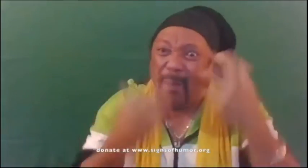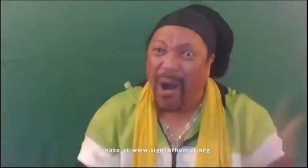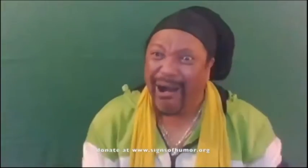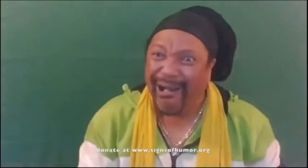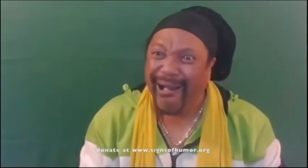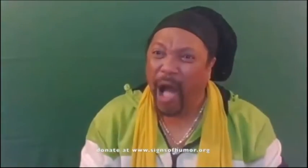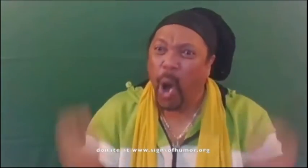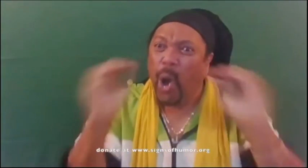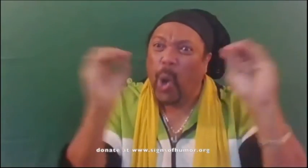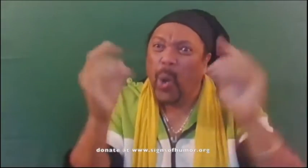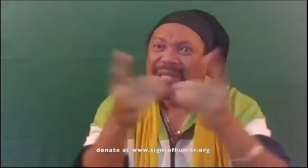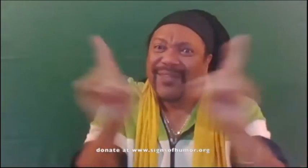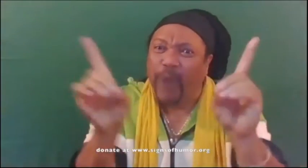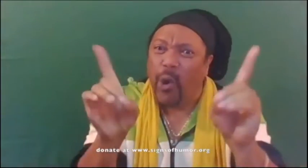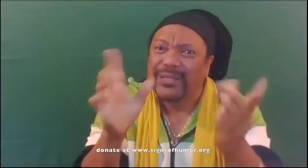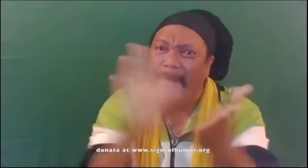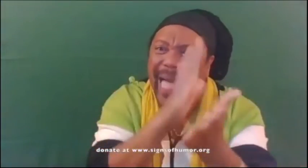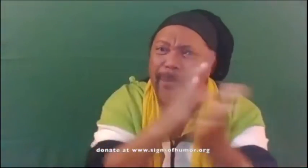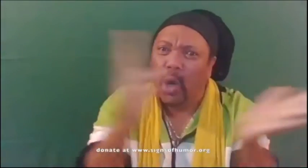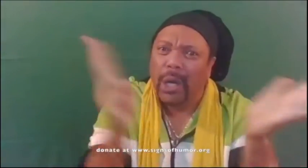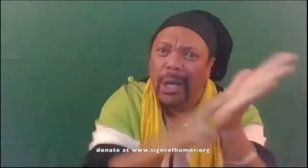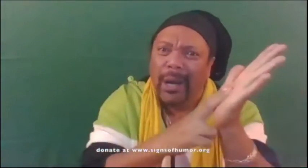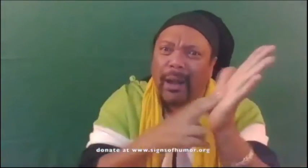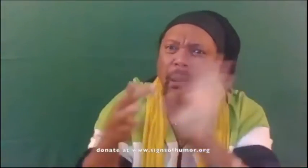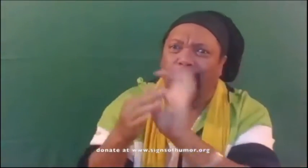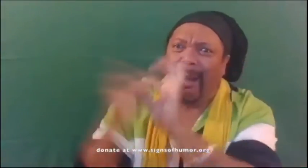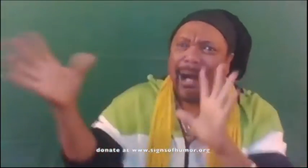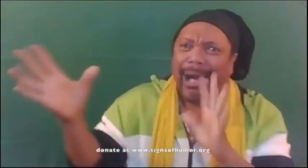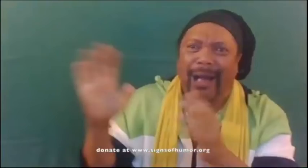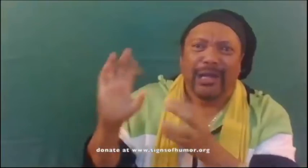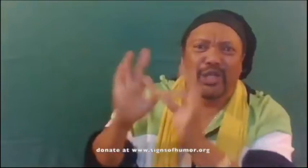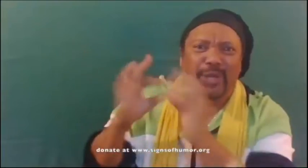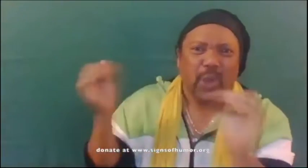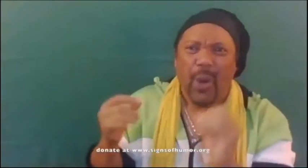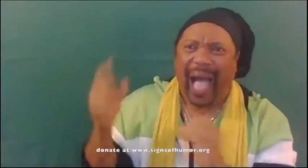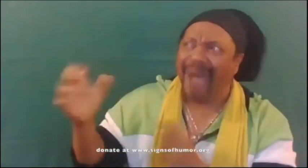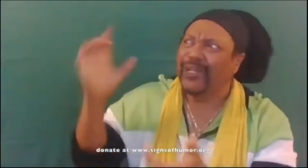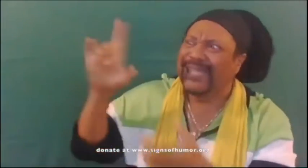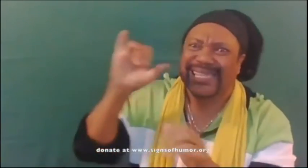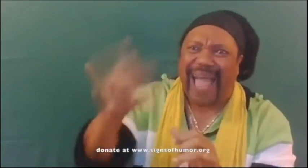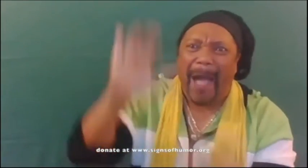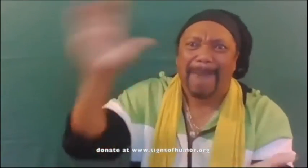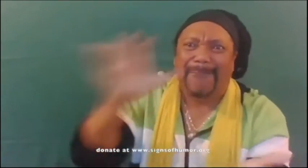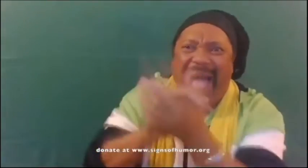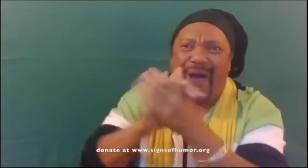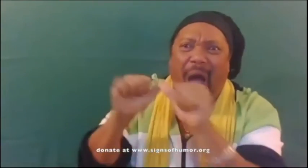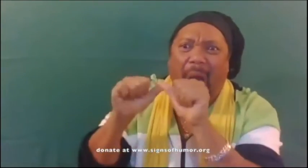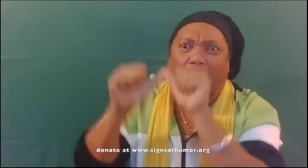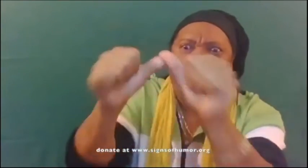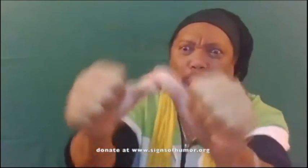I ain't got no home training, no schooling. I don't even know what kind of certification. Bless your qualified heart. I don't even know what about you.